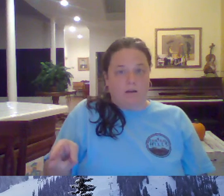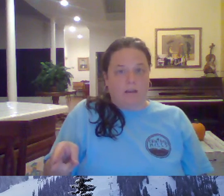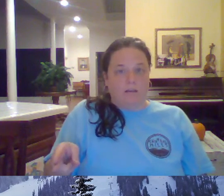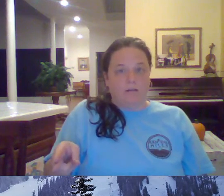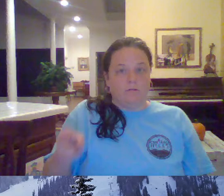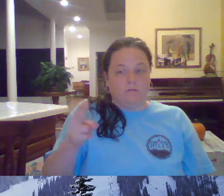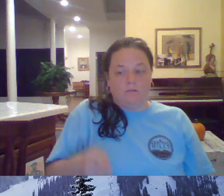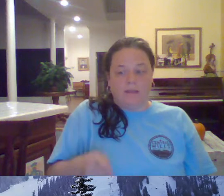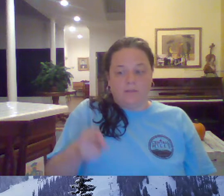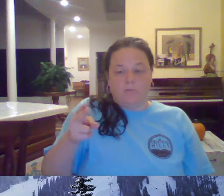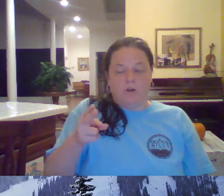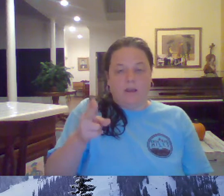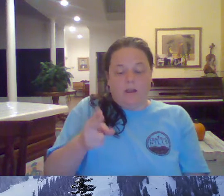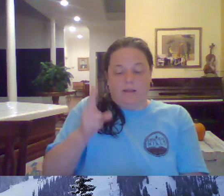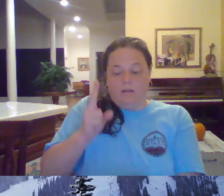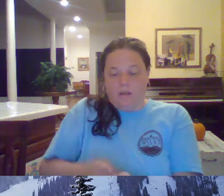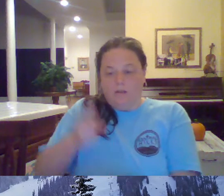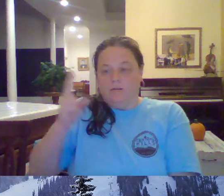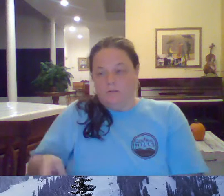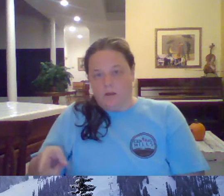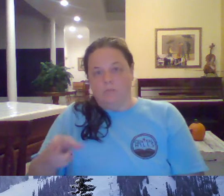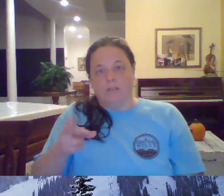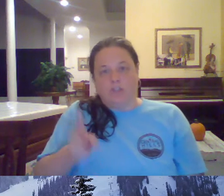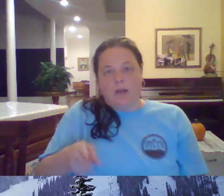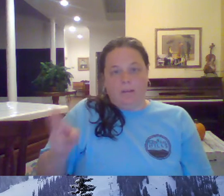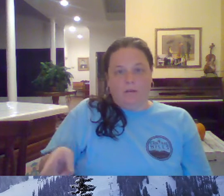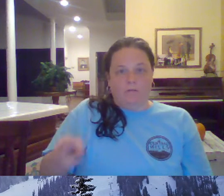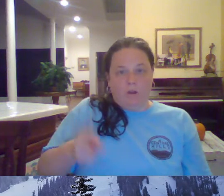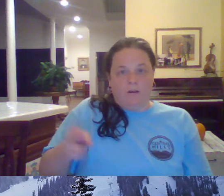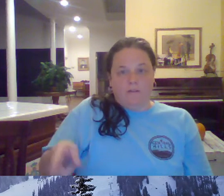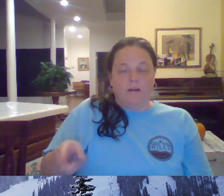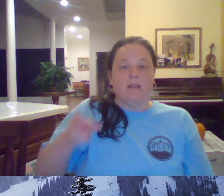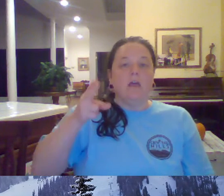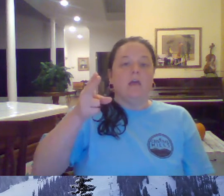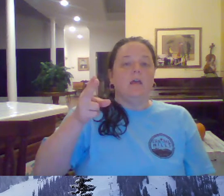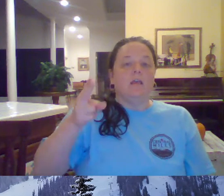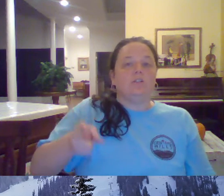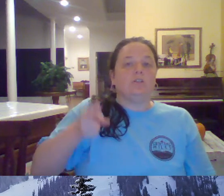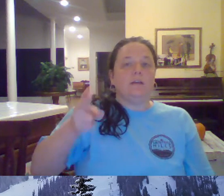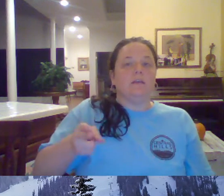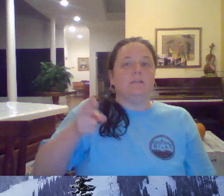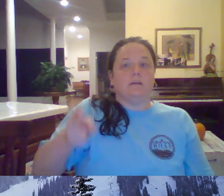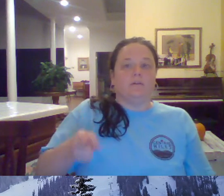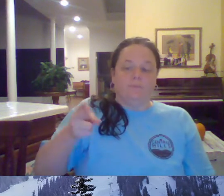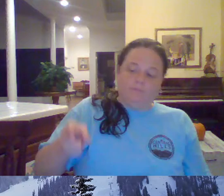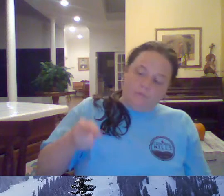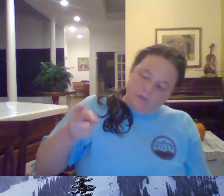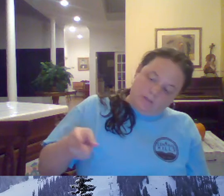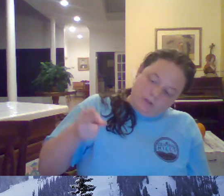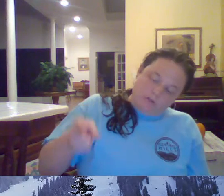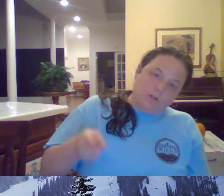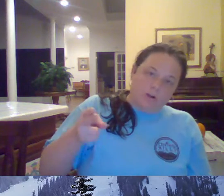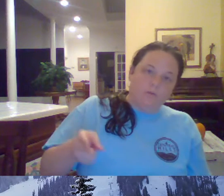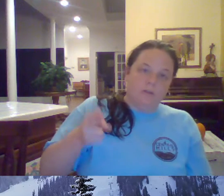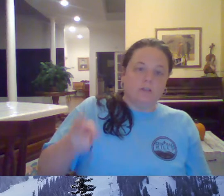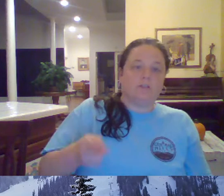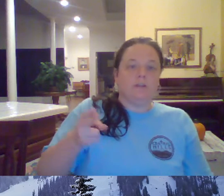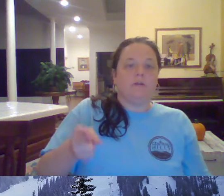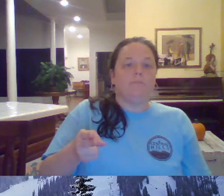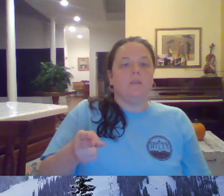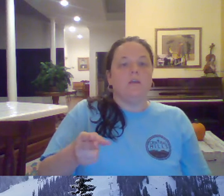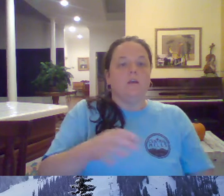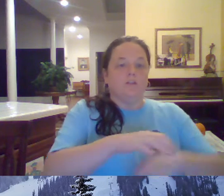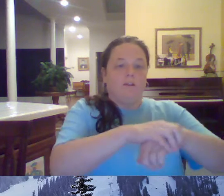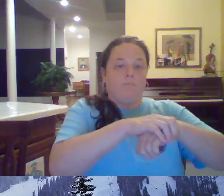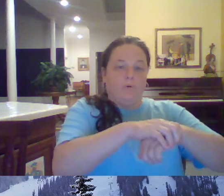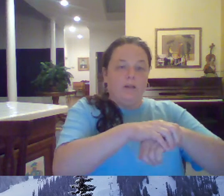hard of hearing. Remember, you're kind of like almost like chopping. Hard of hearing. History is goes in like a little circle.